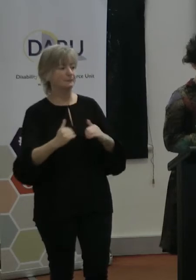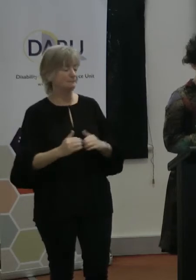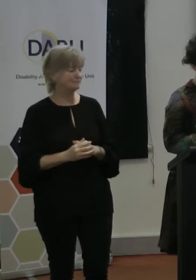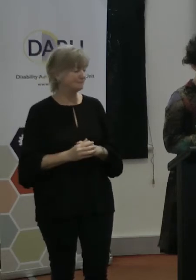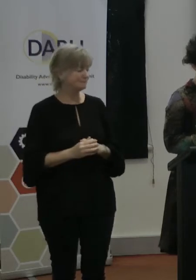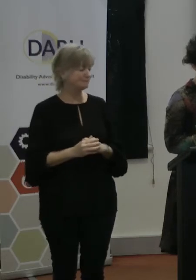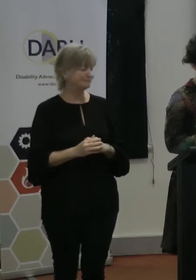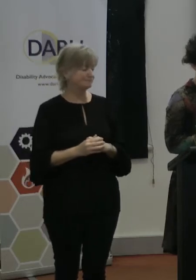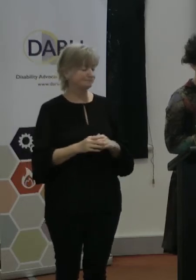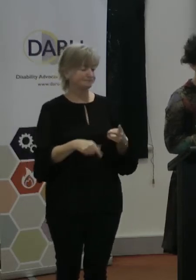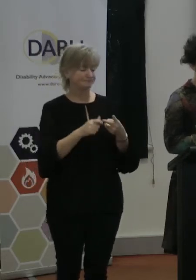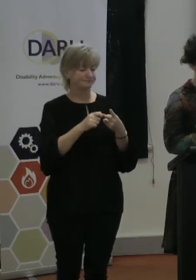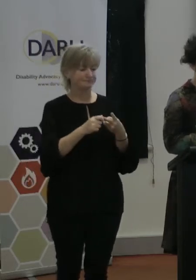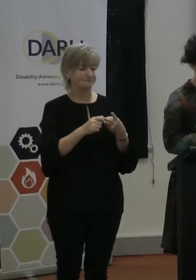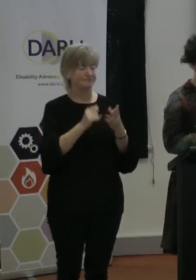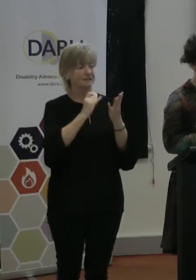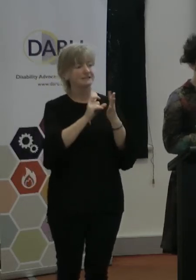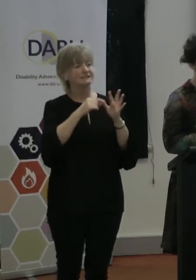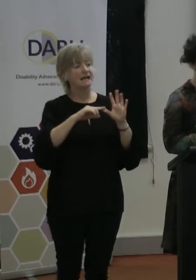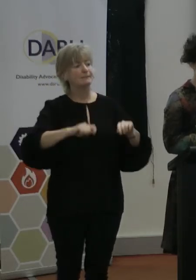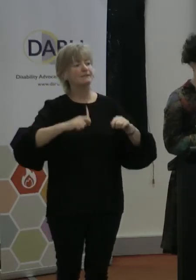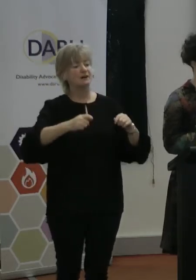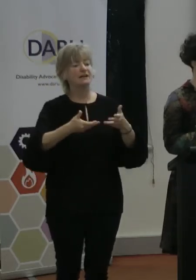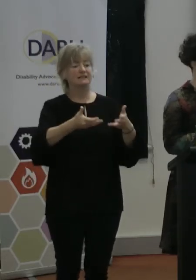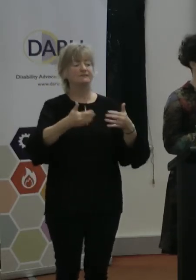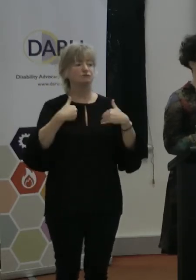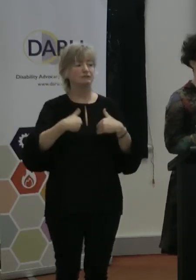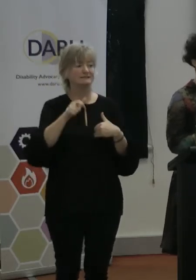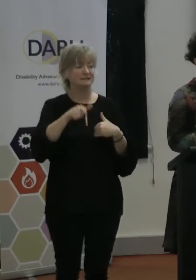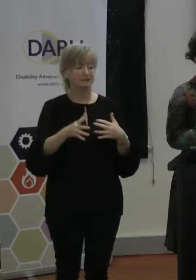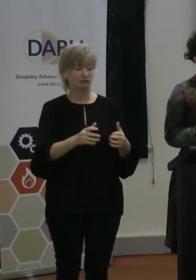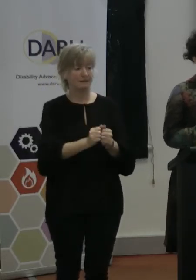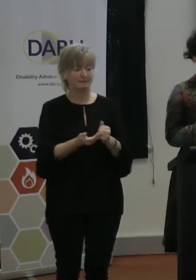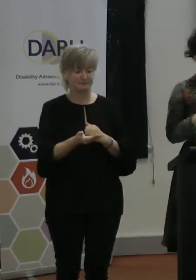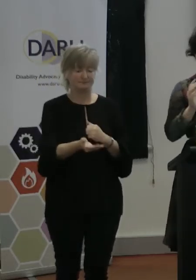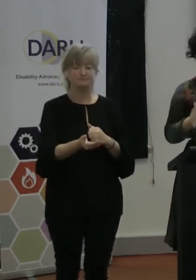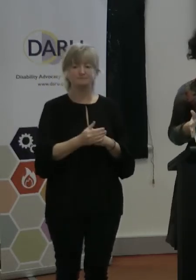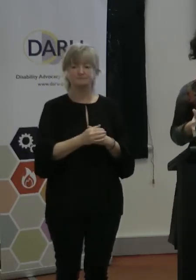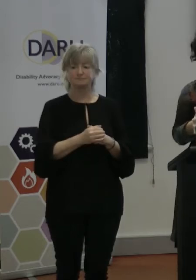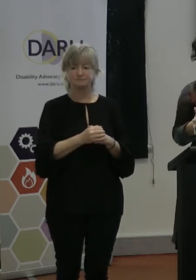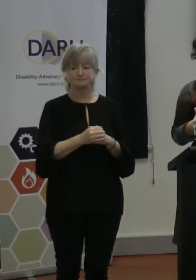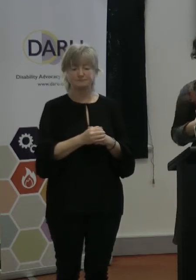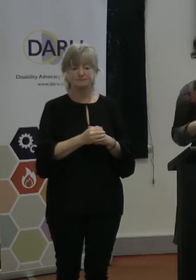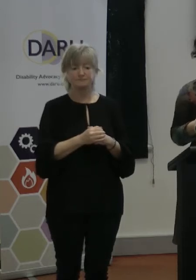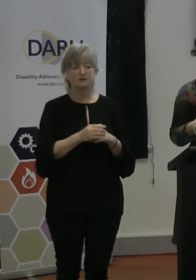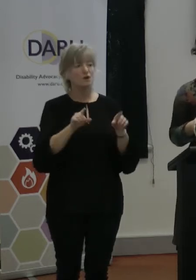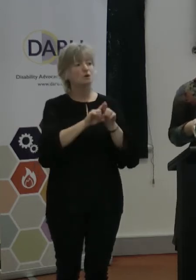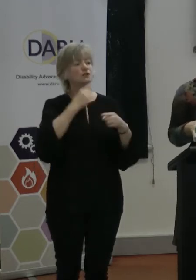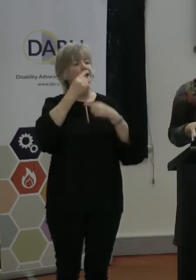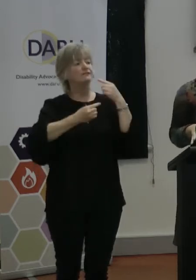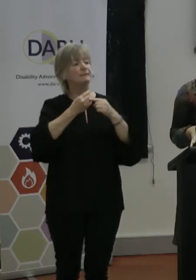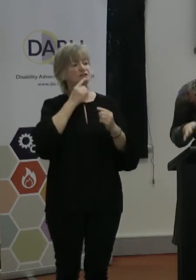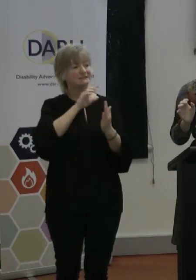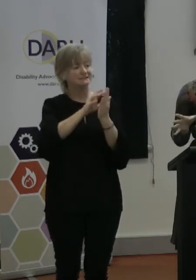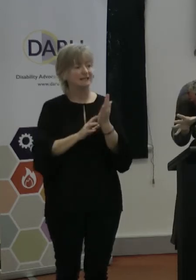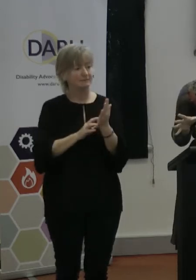So step 2 is the SDA provider gives the resident the agreement, and there's also an information statement for the SDA